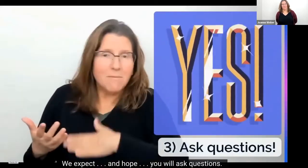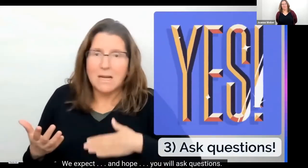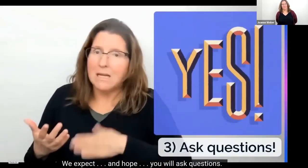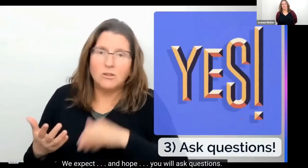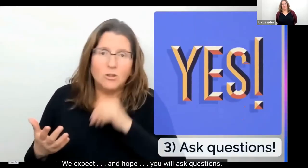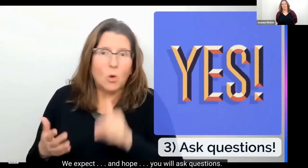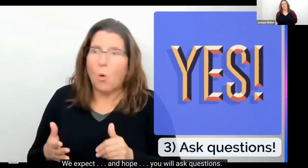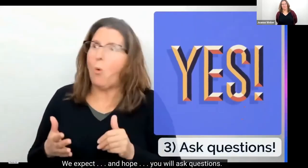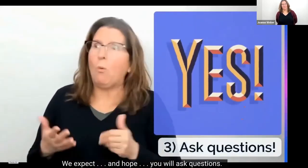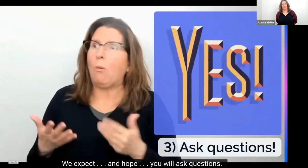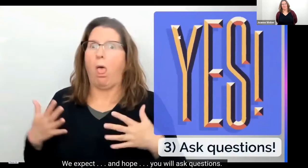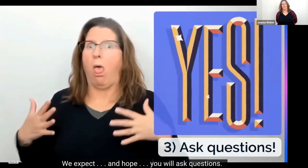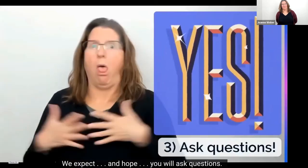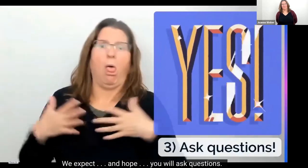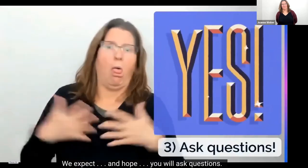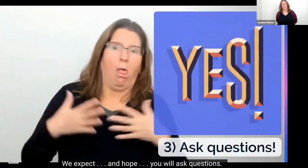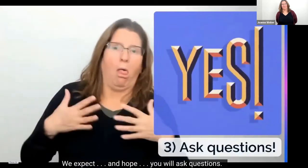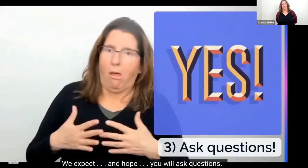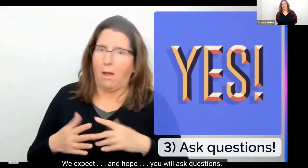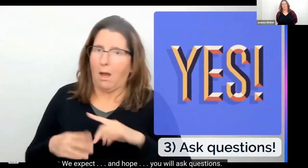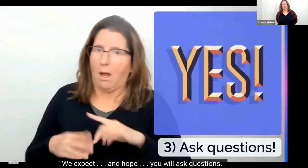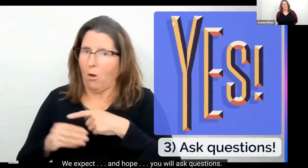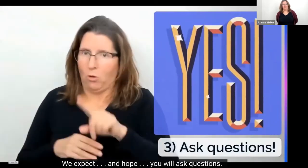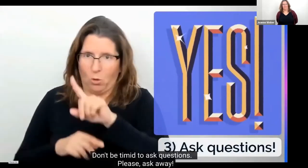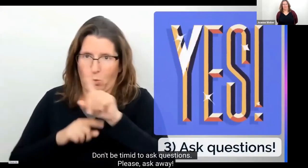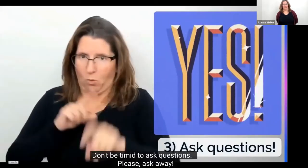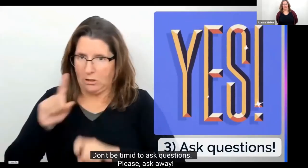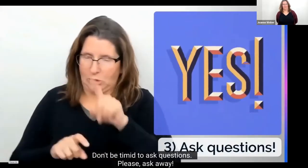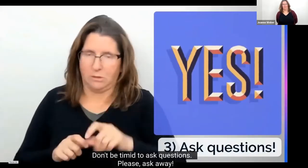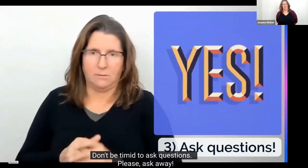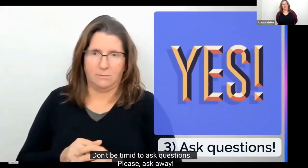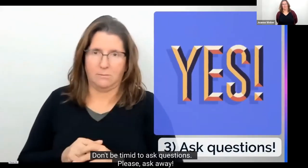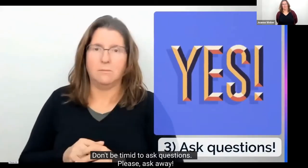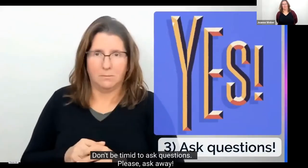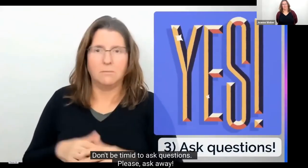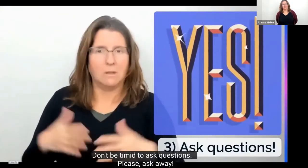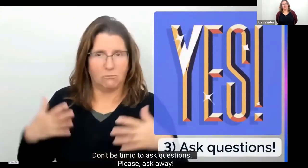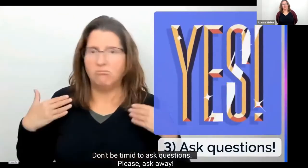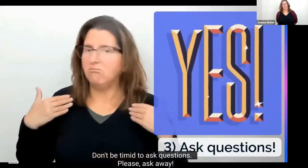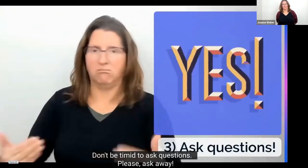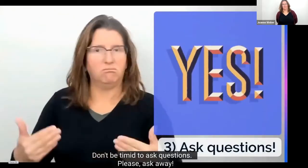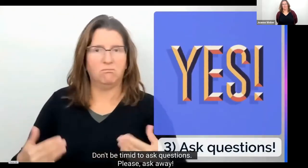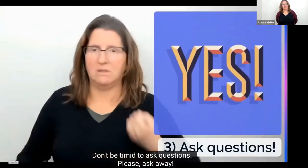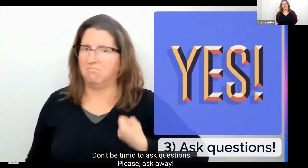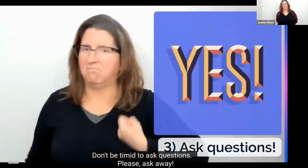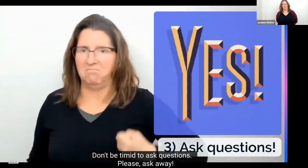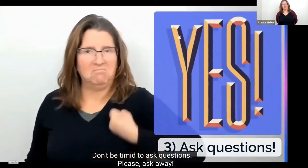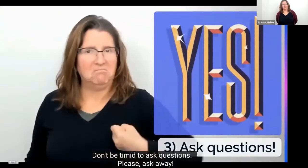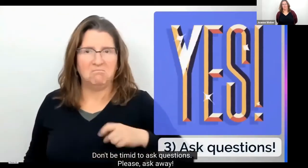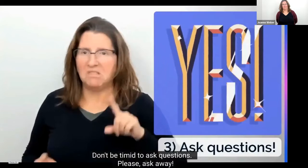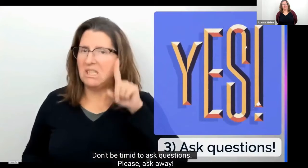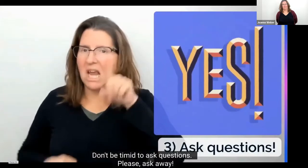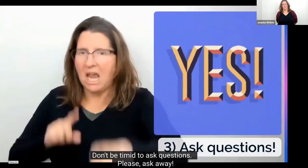We expect and hope you will ask questions. Don't be timid to ask questions. Please ask